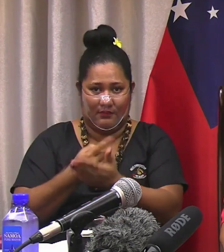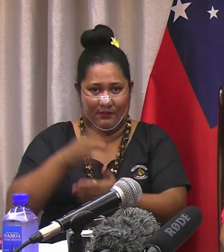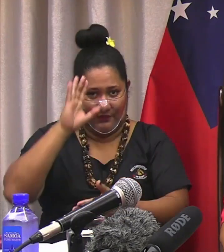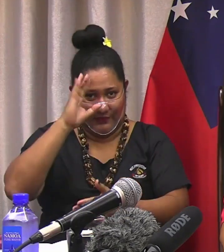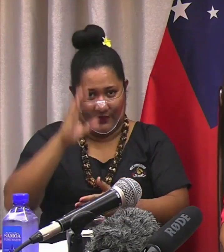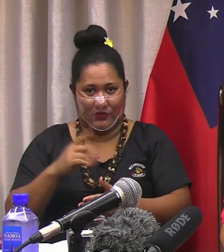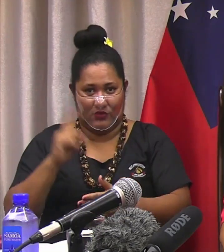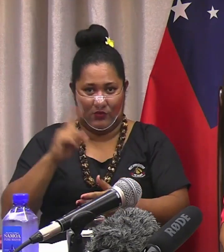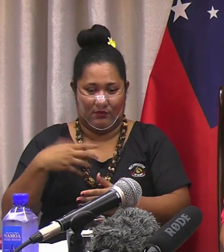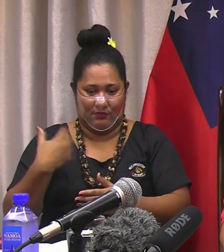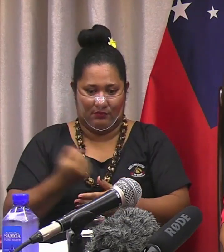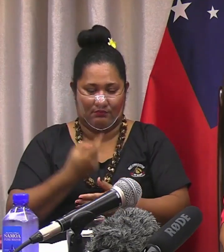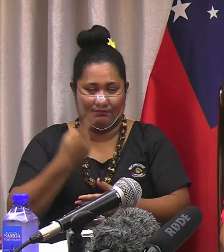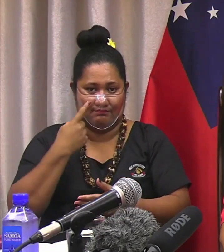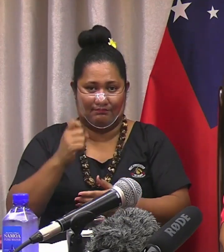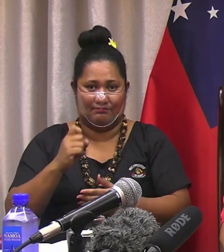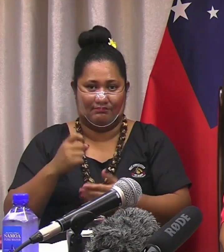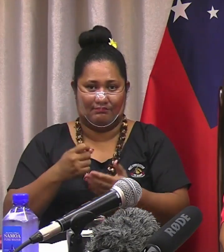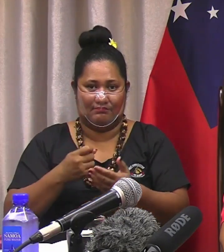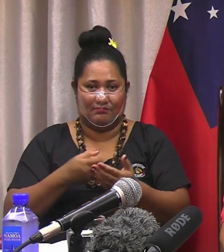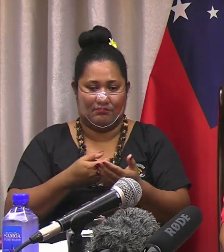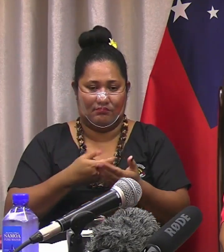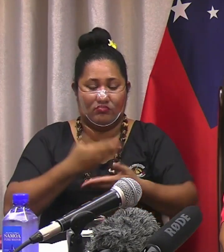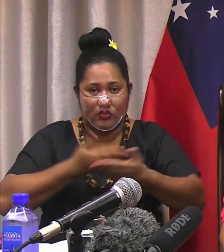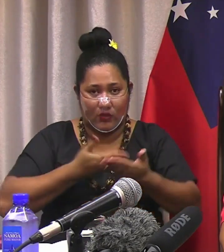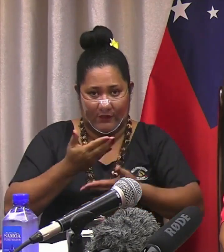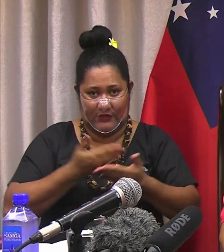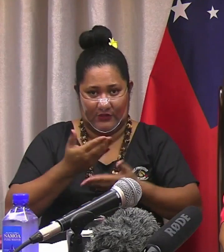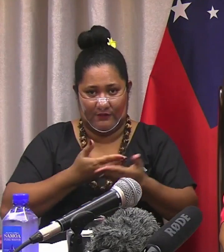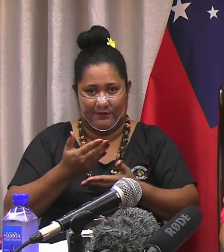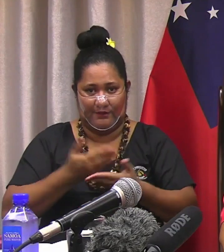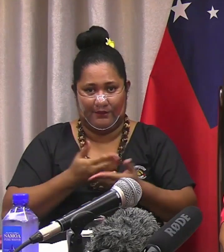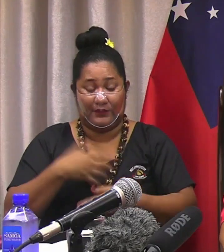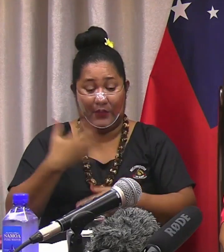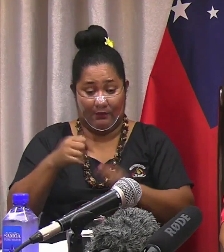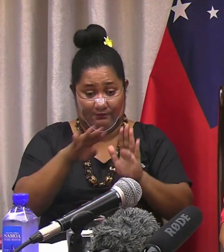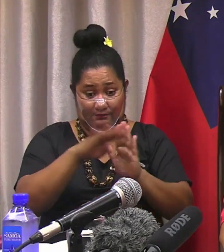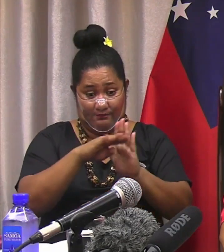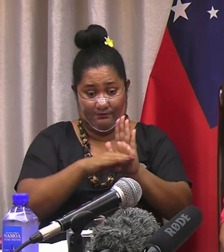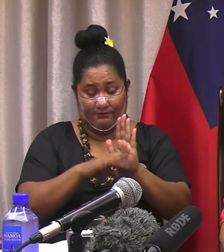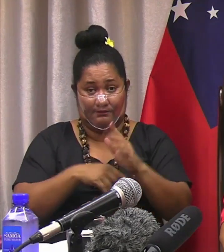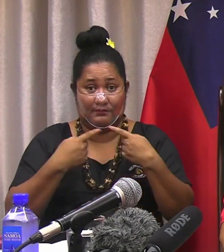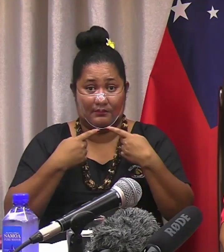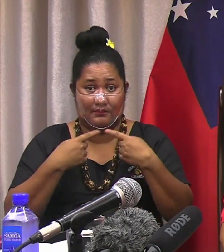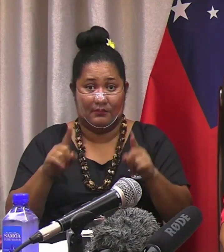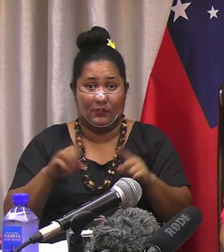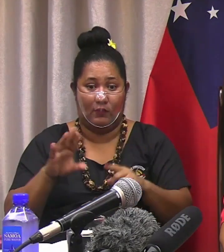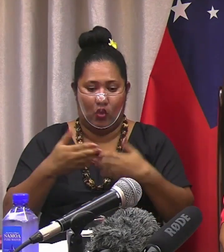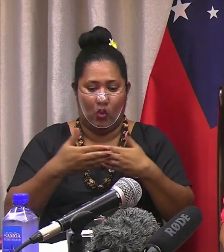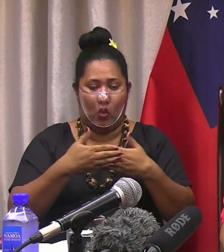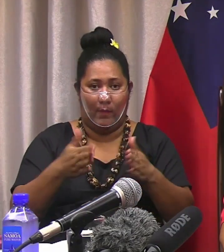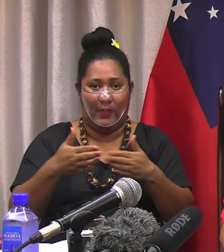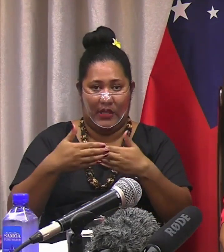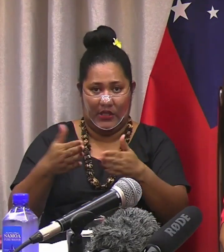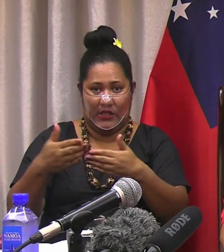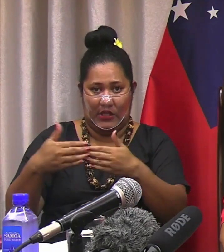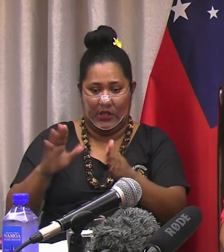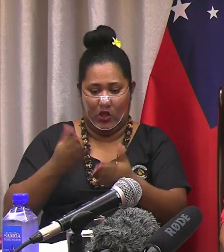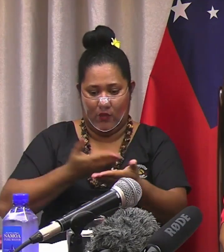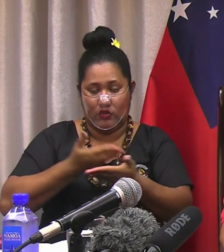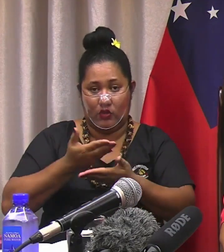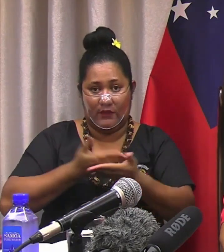lockdown period. There are conditions prescribed for this partial opening of these